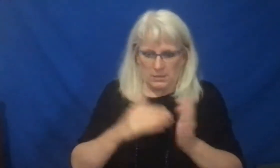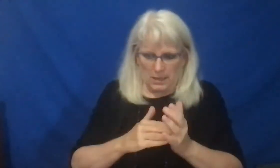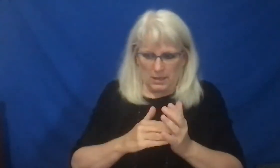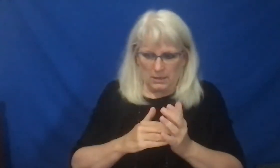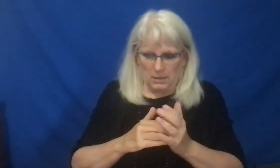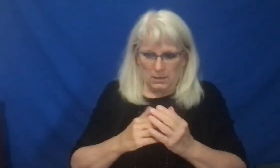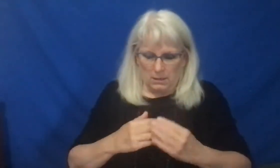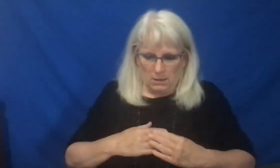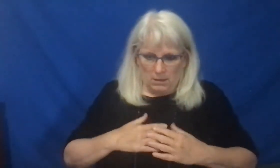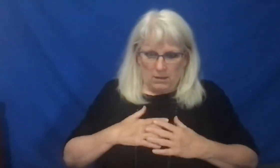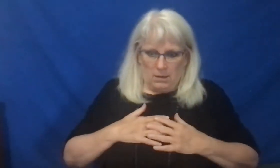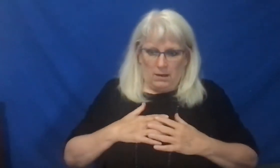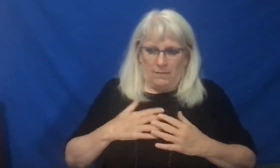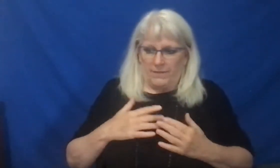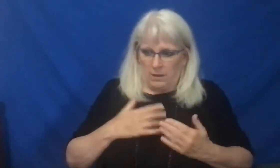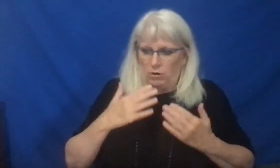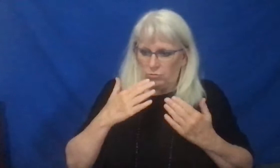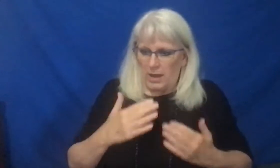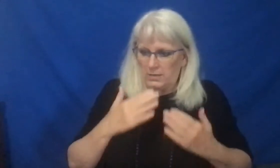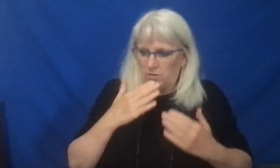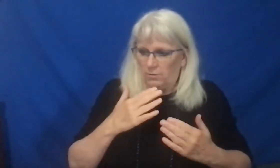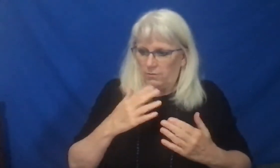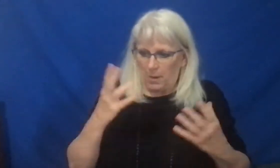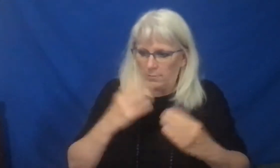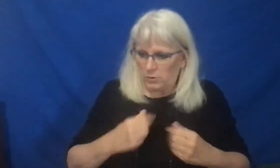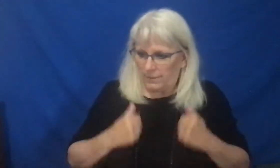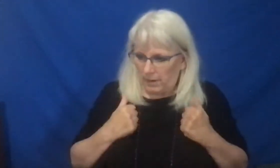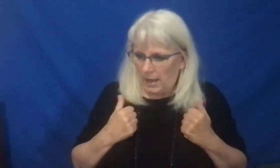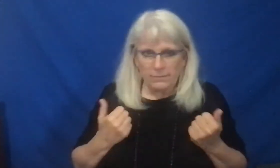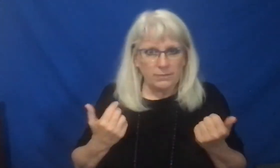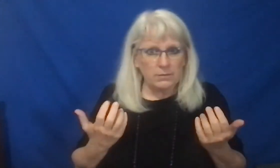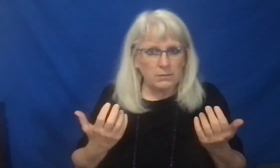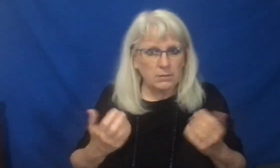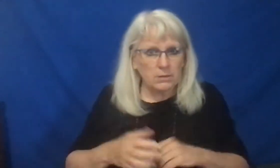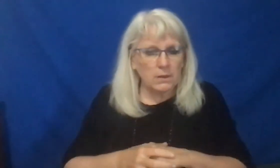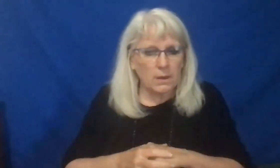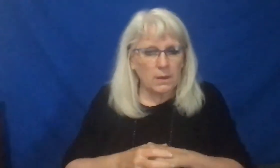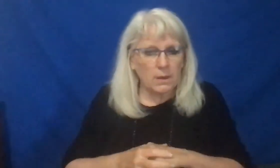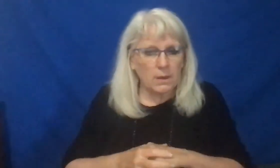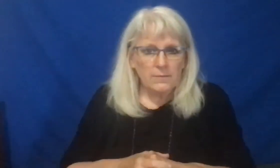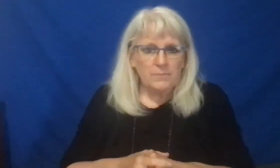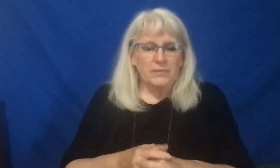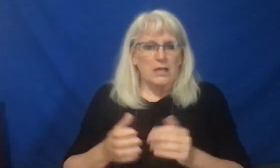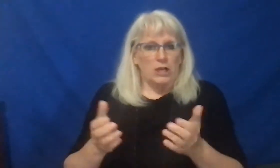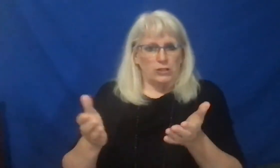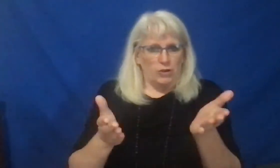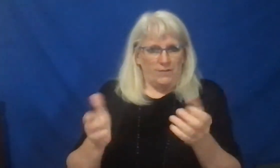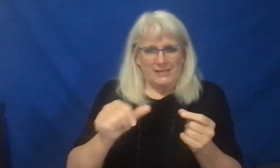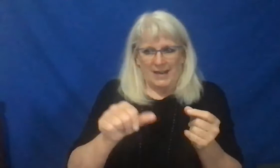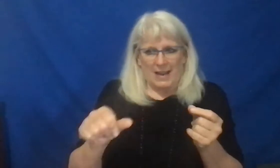into feelings of gratitude for this life I have found." Um, Service in AA is everything. It is